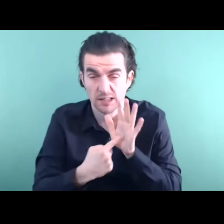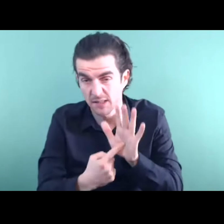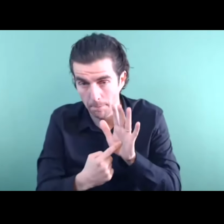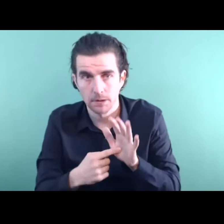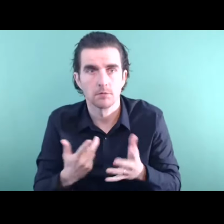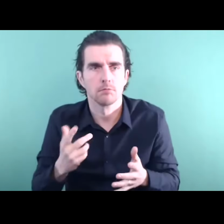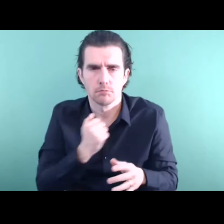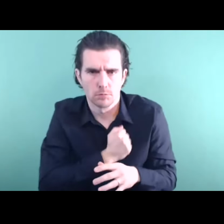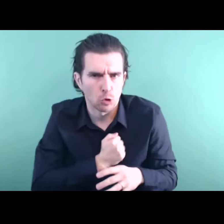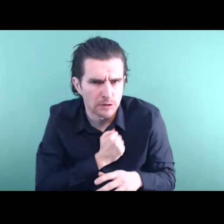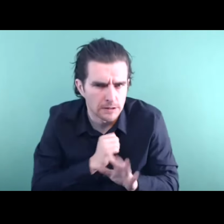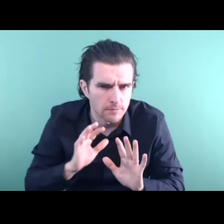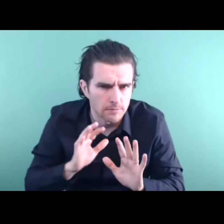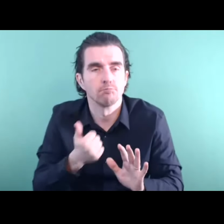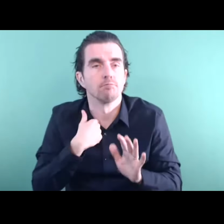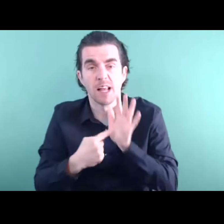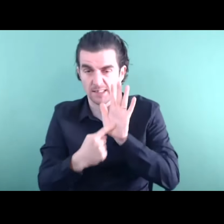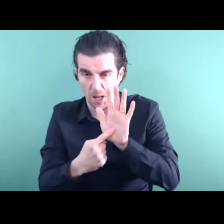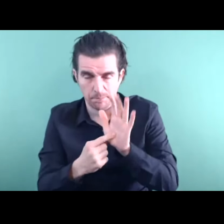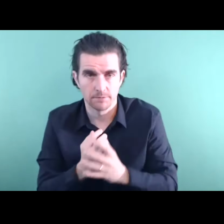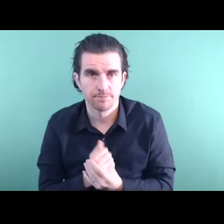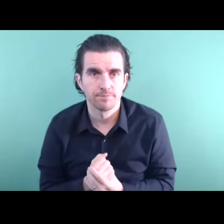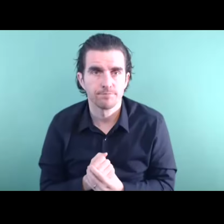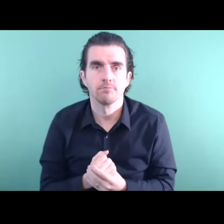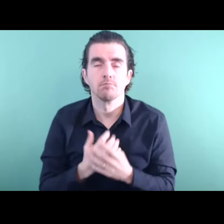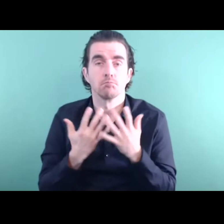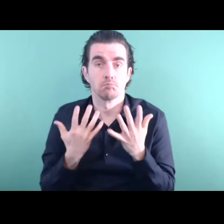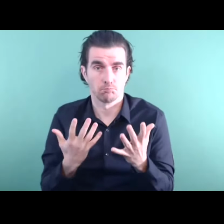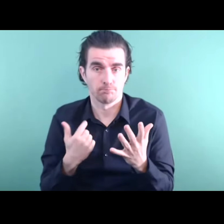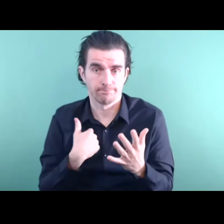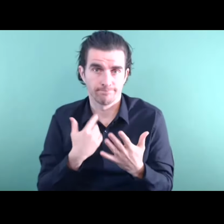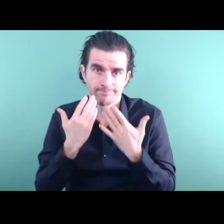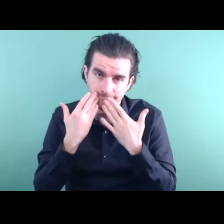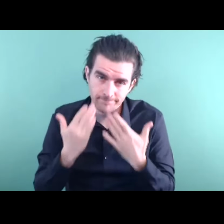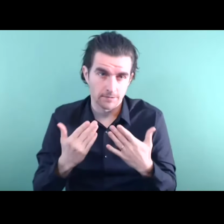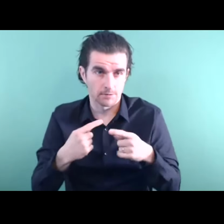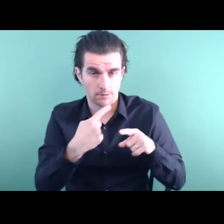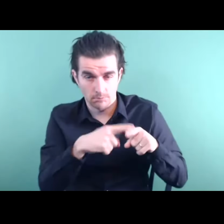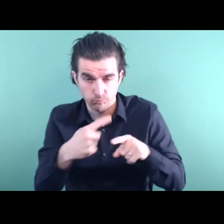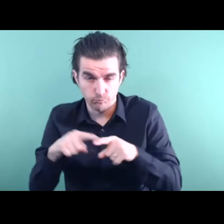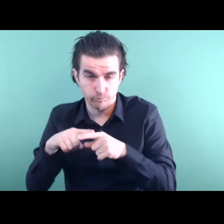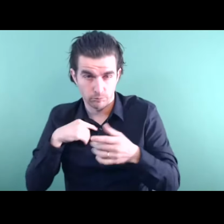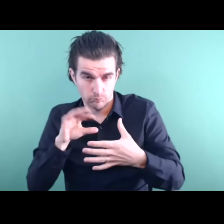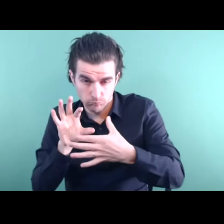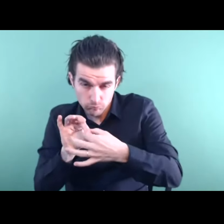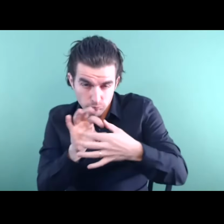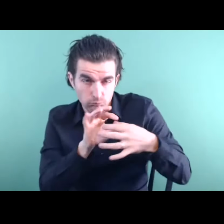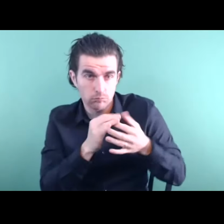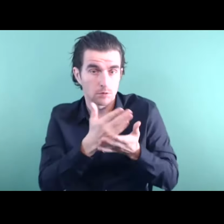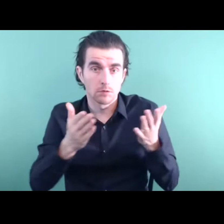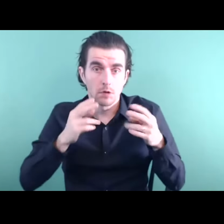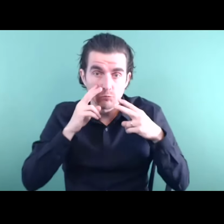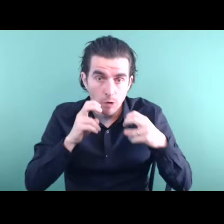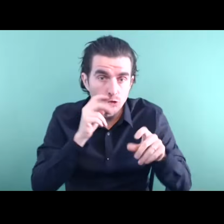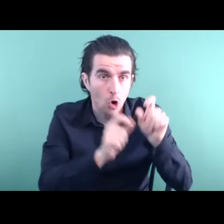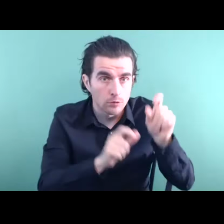have also received very good analysis on the assessment of disability